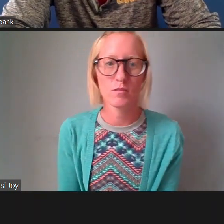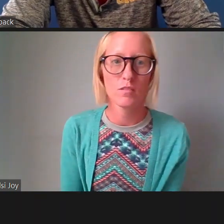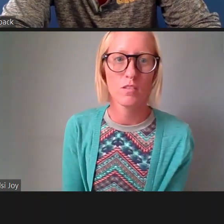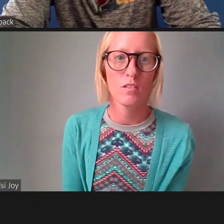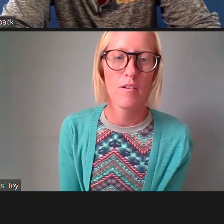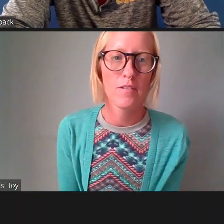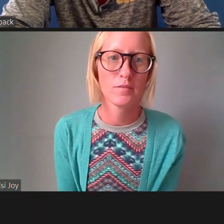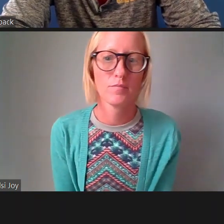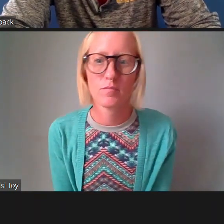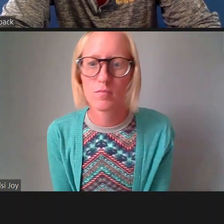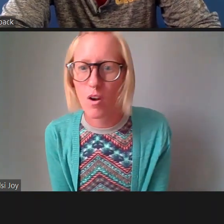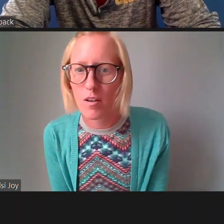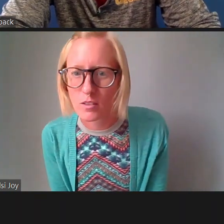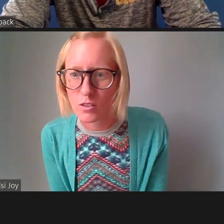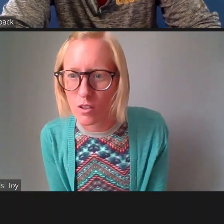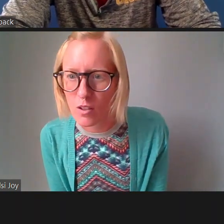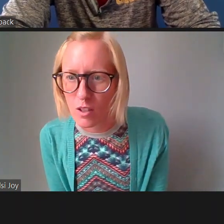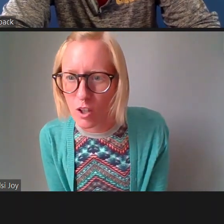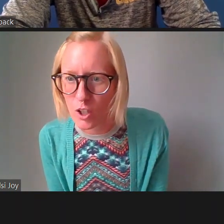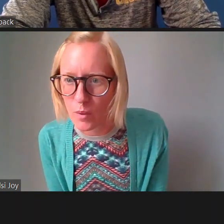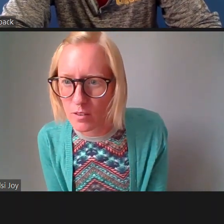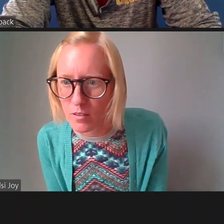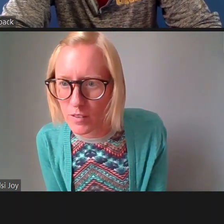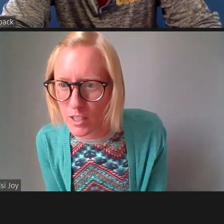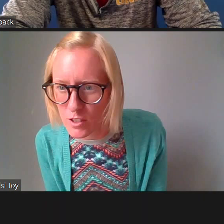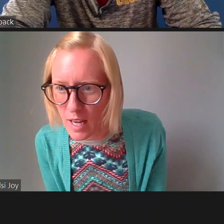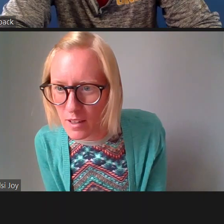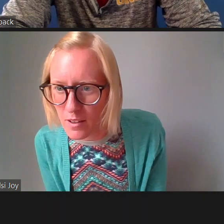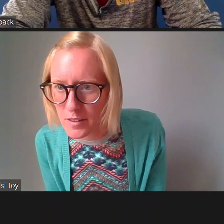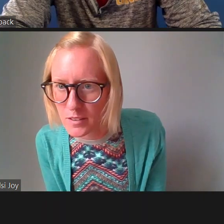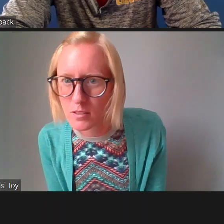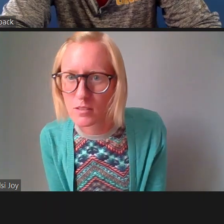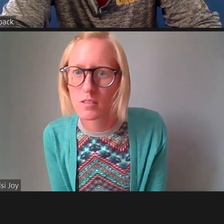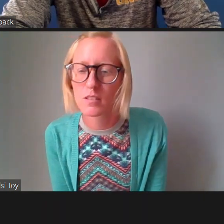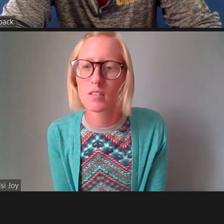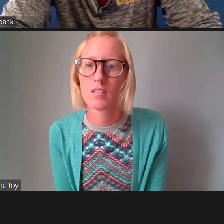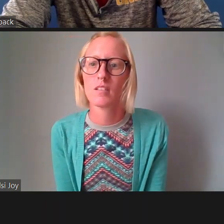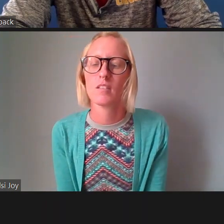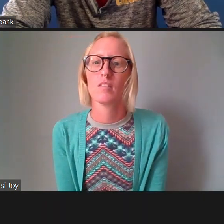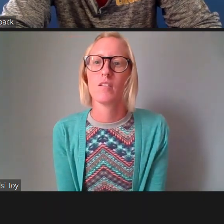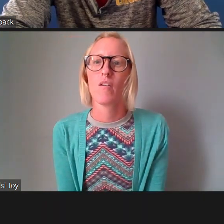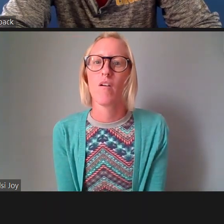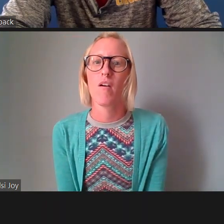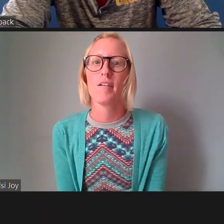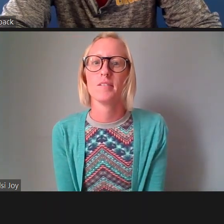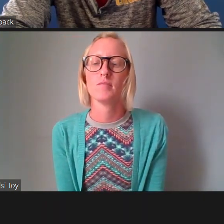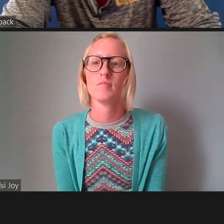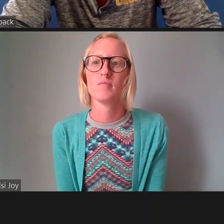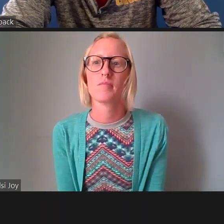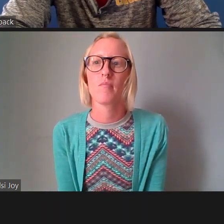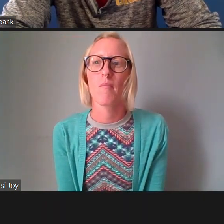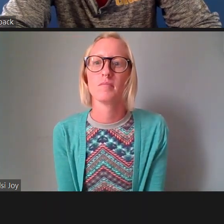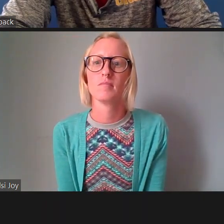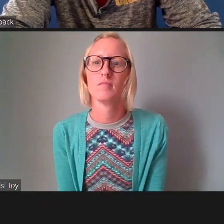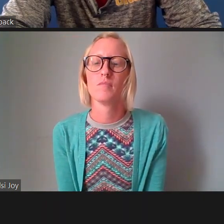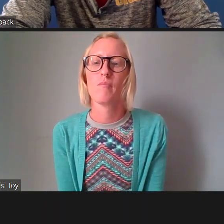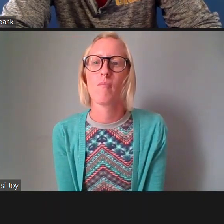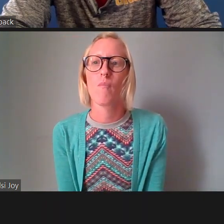over? Yeah, I'm gonna, it's asking me where I want to save this video to.